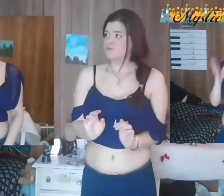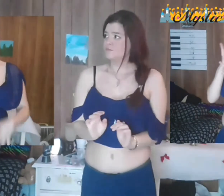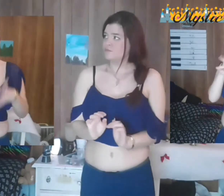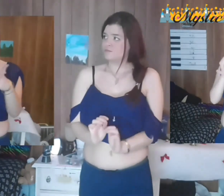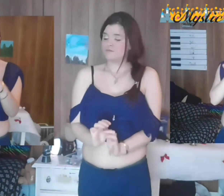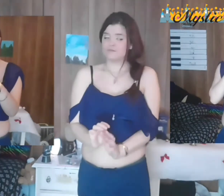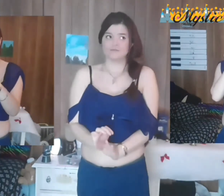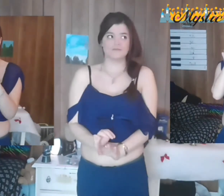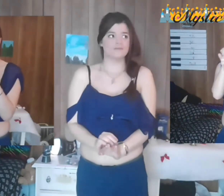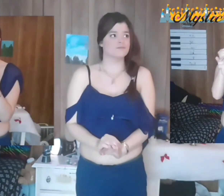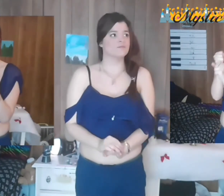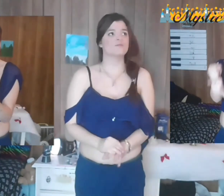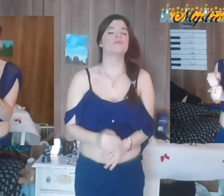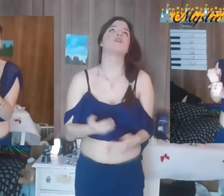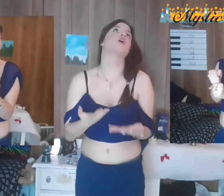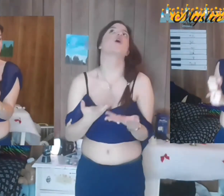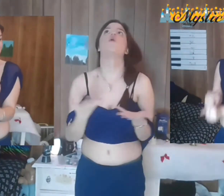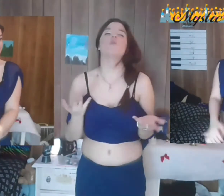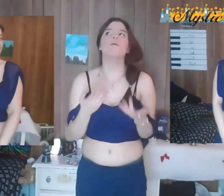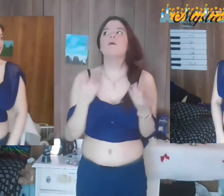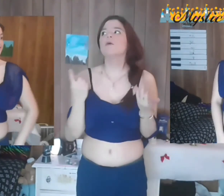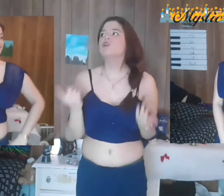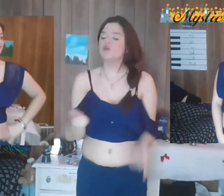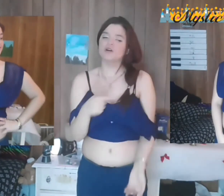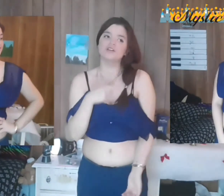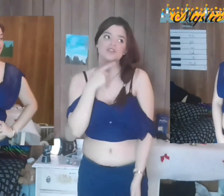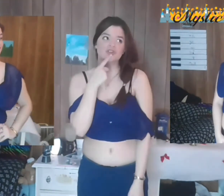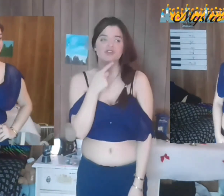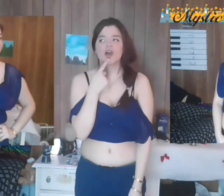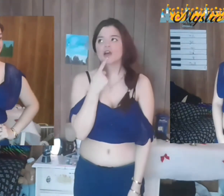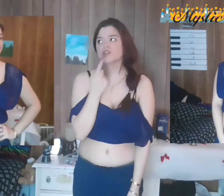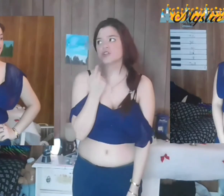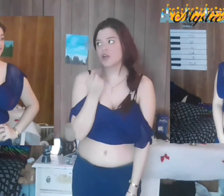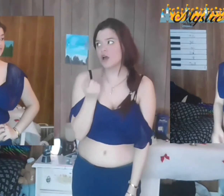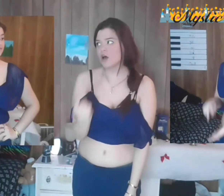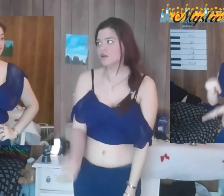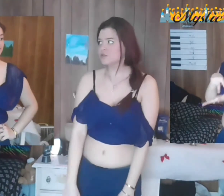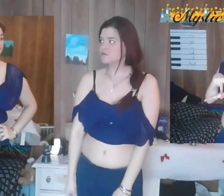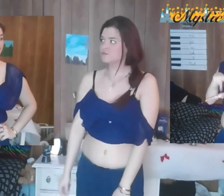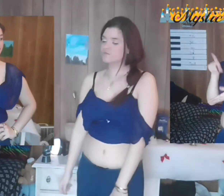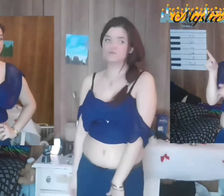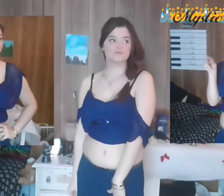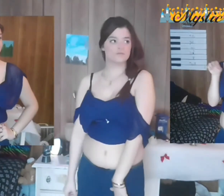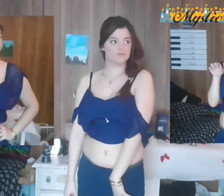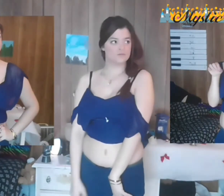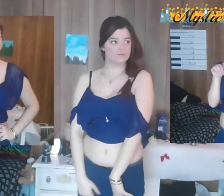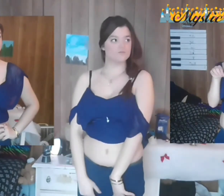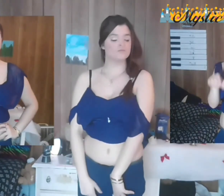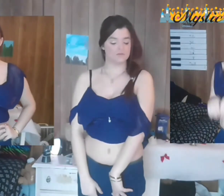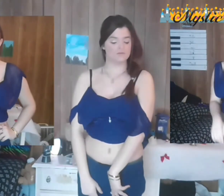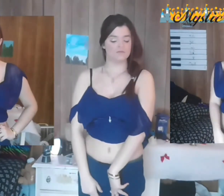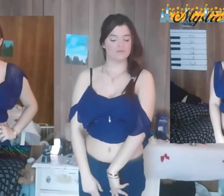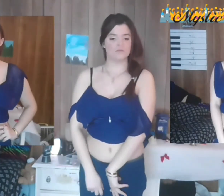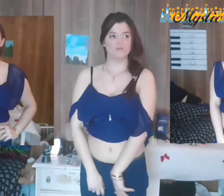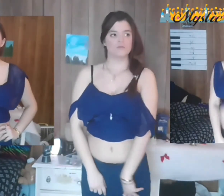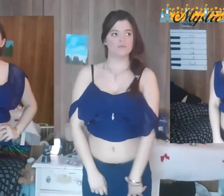you suppress it. What would be your suggestion? Stand on your own 2 feet and ask